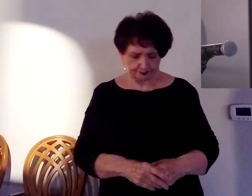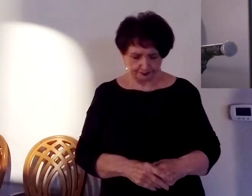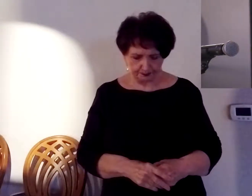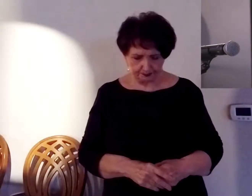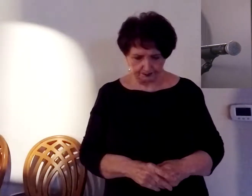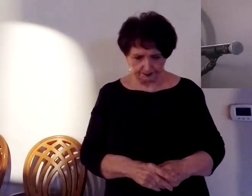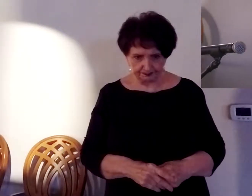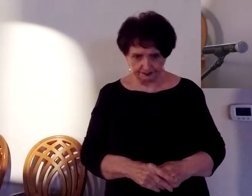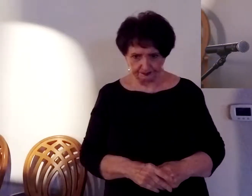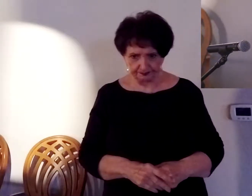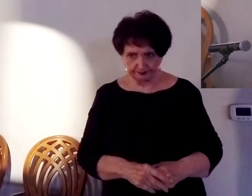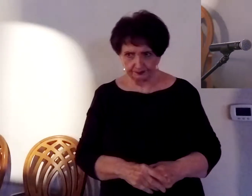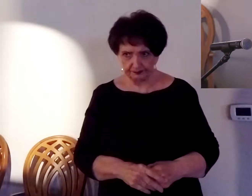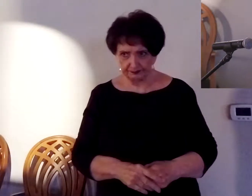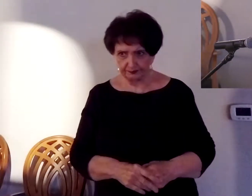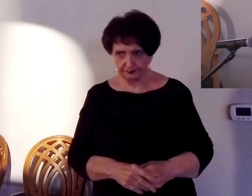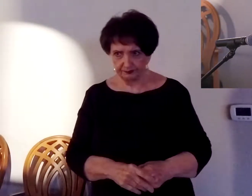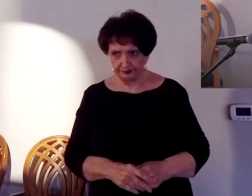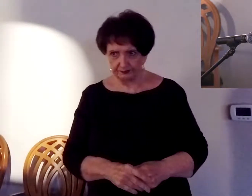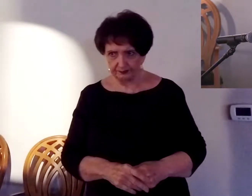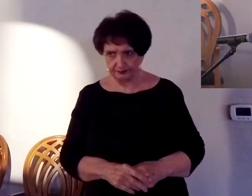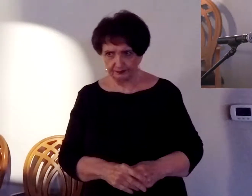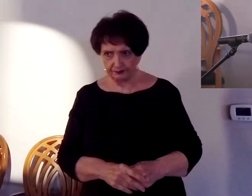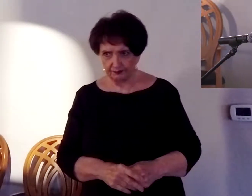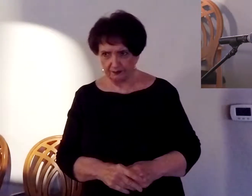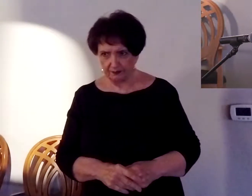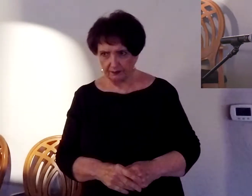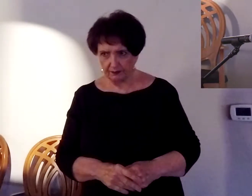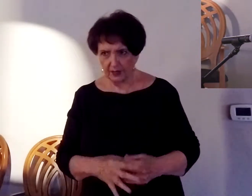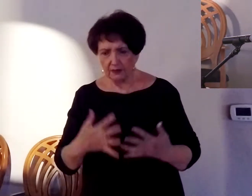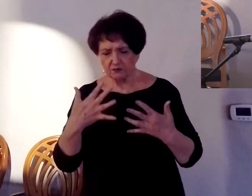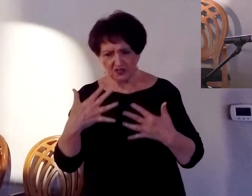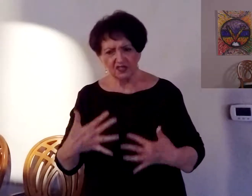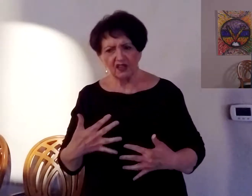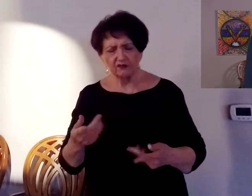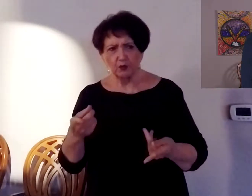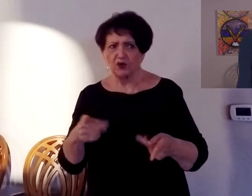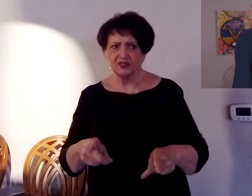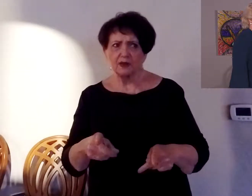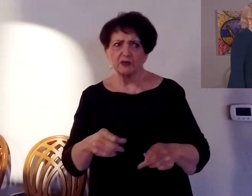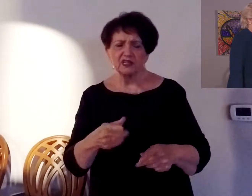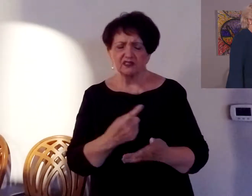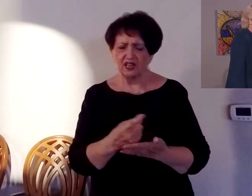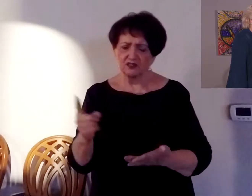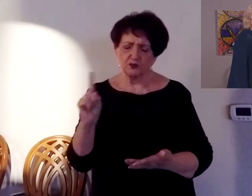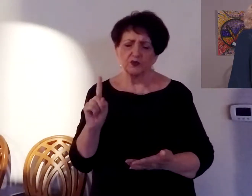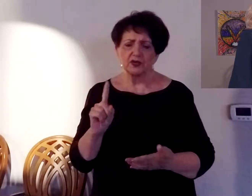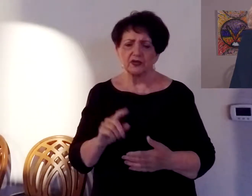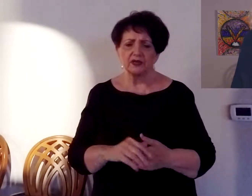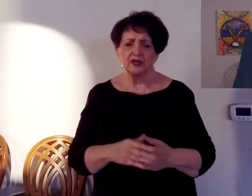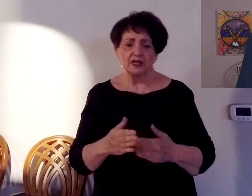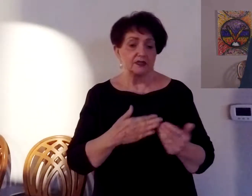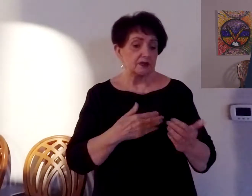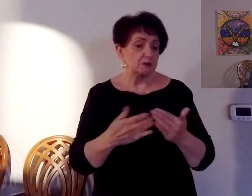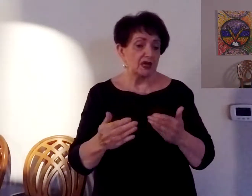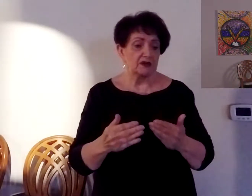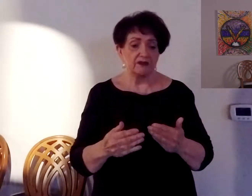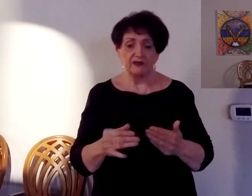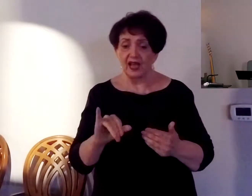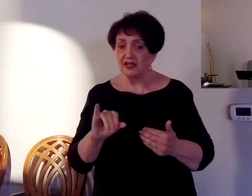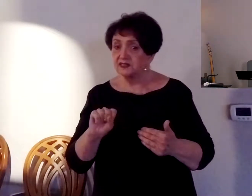My So heart is breaking right now for Yes, what's happened in the last absolutely. week. Yeah, and whether it's ISIS or not, we actually don't know.